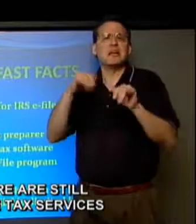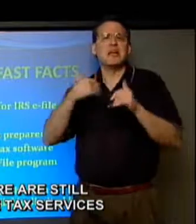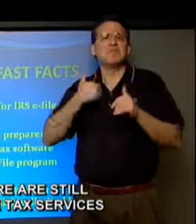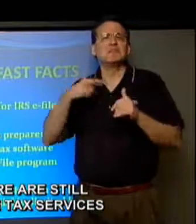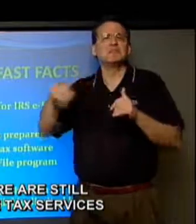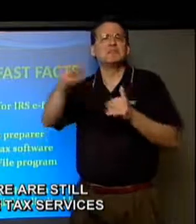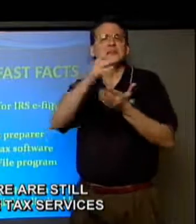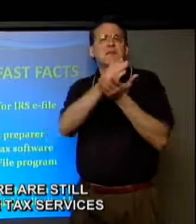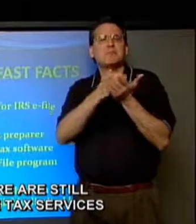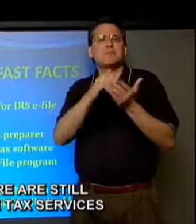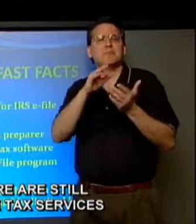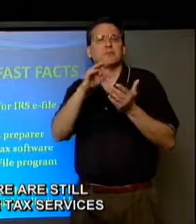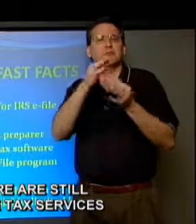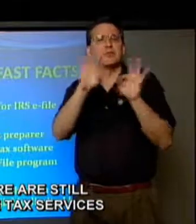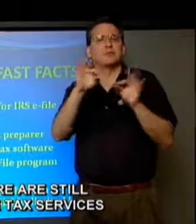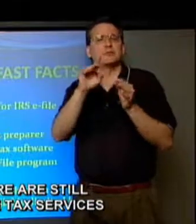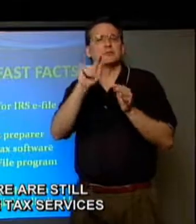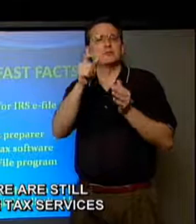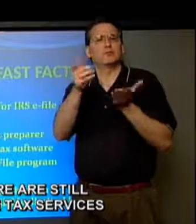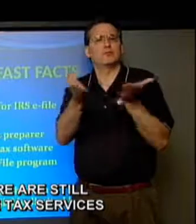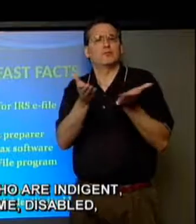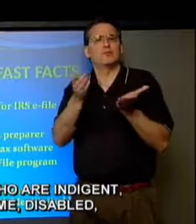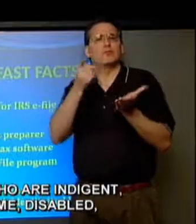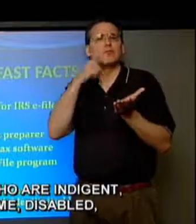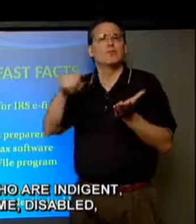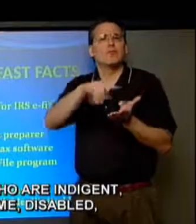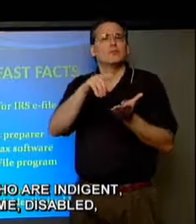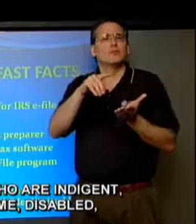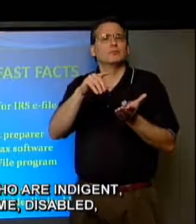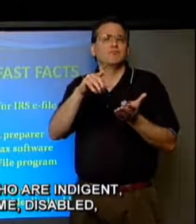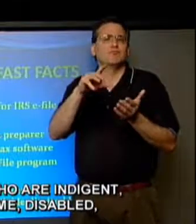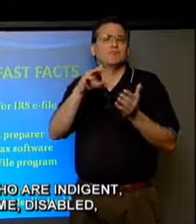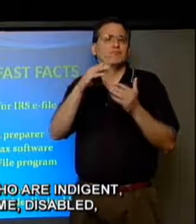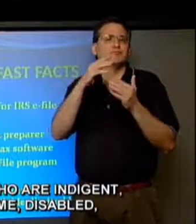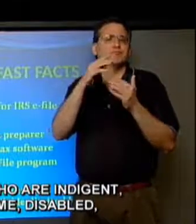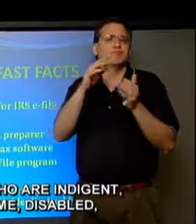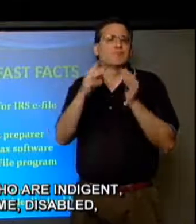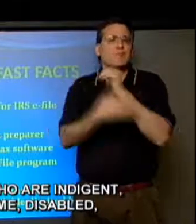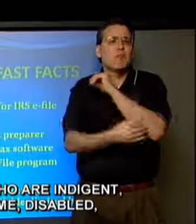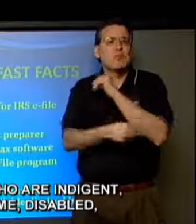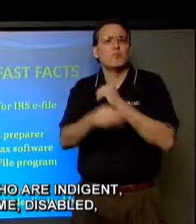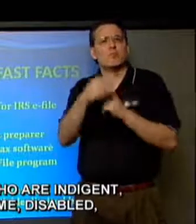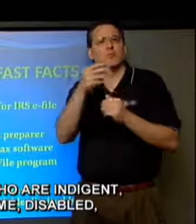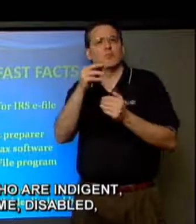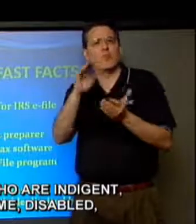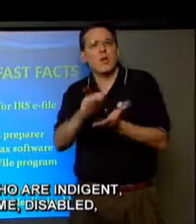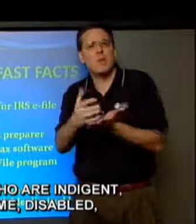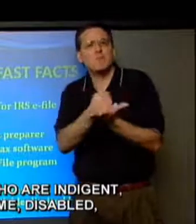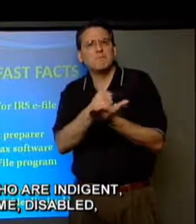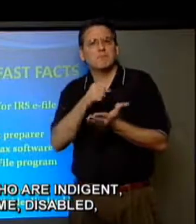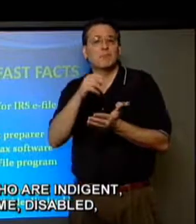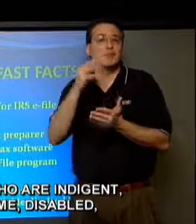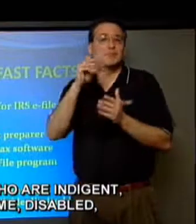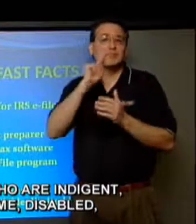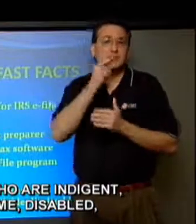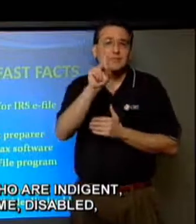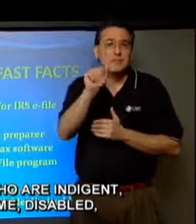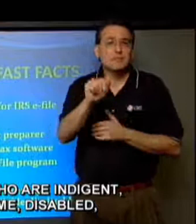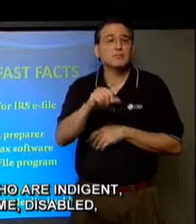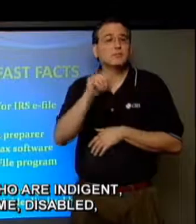are still some free tax services for those who are indigent or maybe low income or people who are disabled